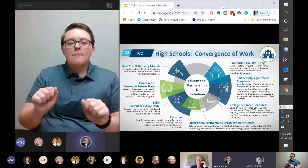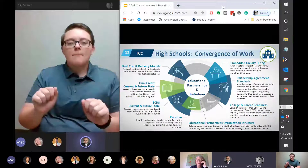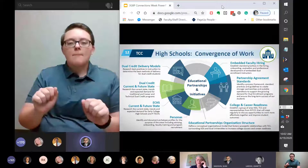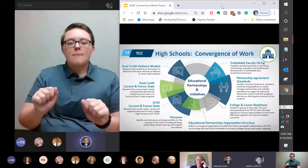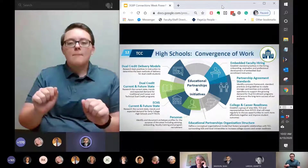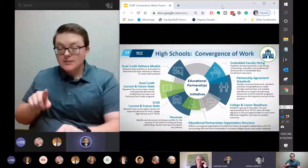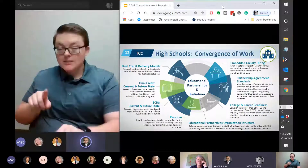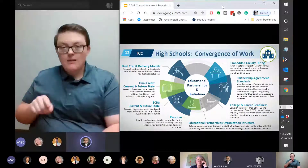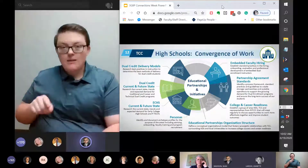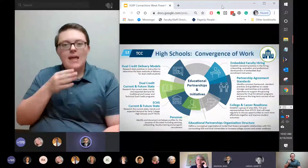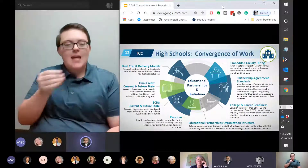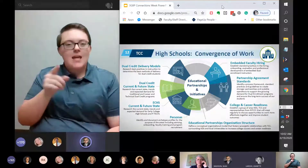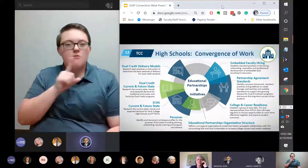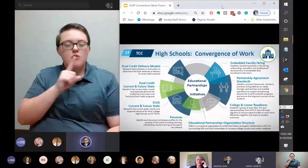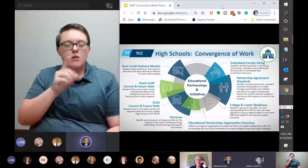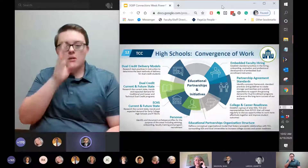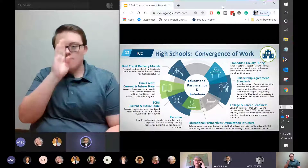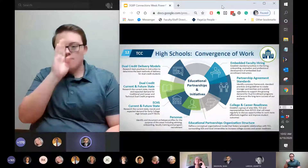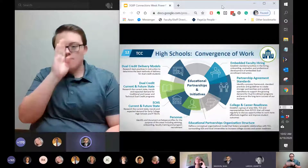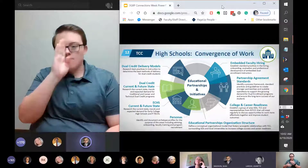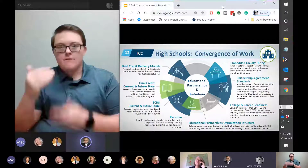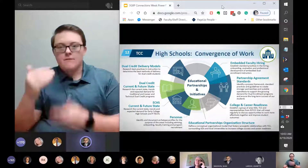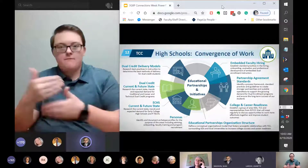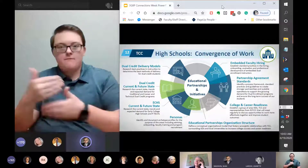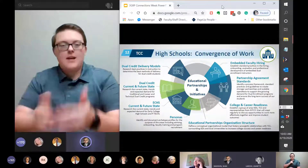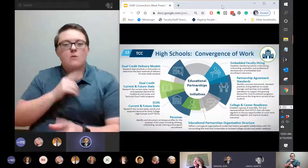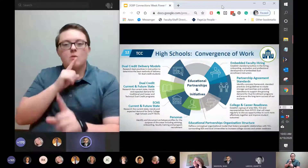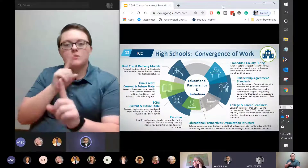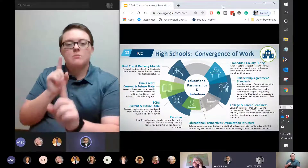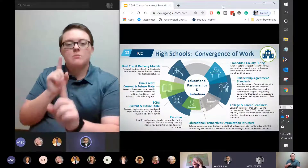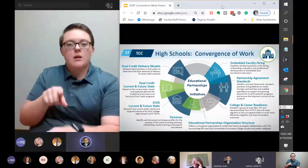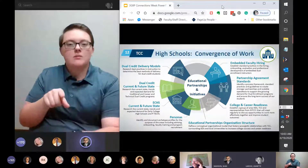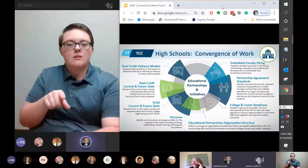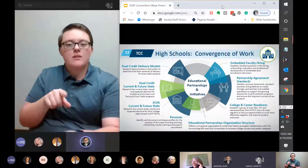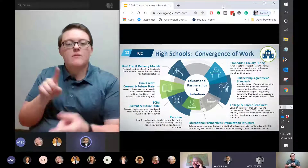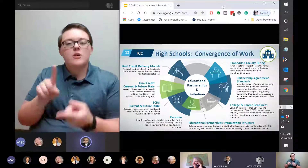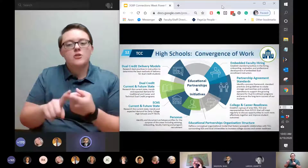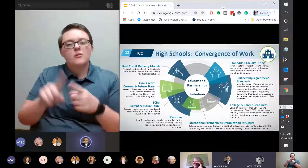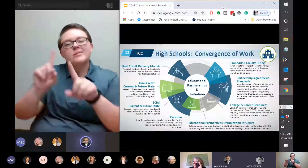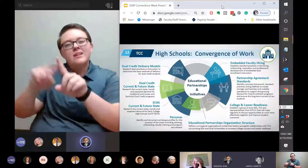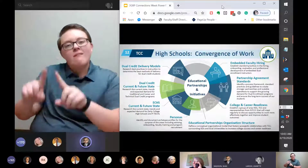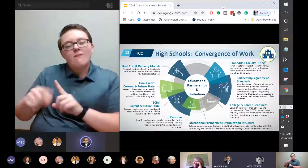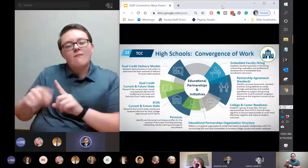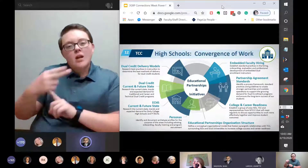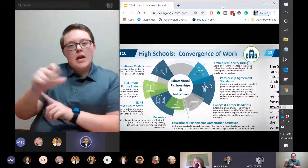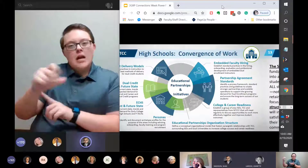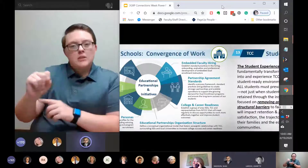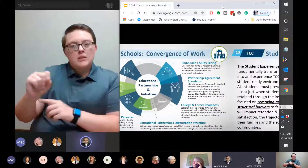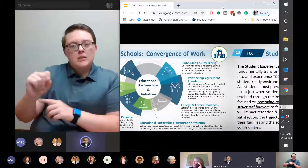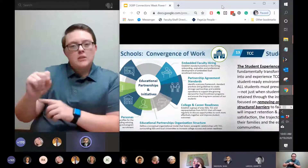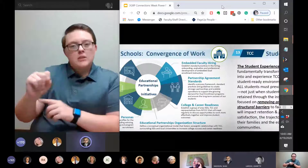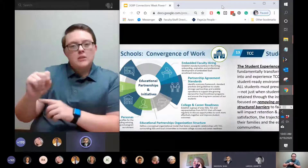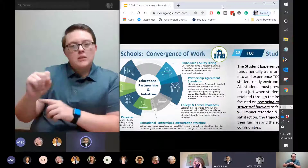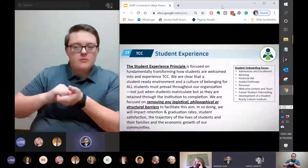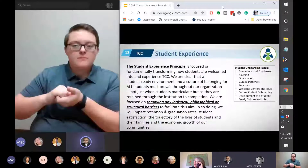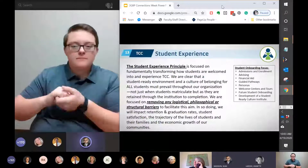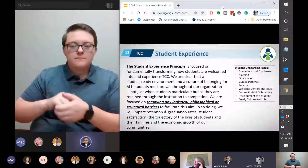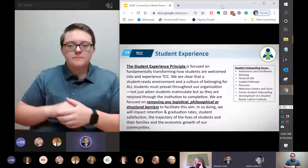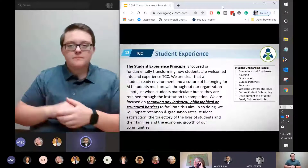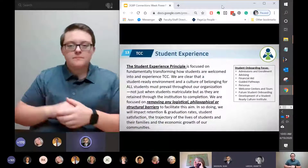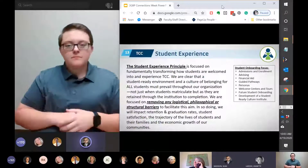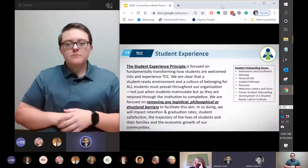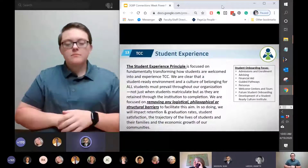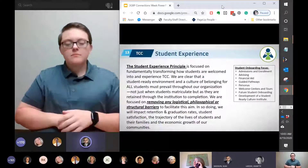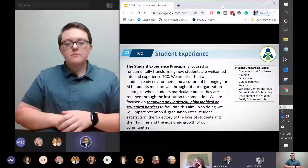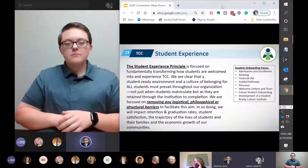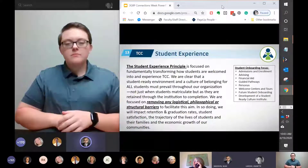and streamlined in our responsiveness to our various high school partners would be helpful. Go